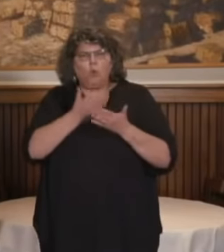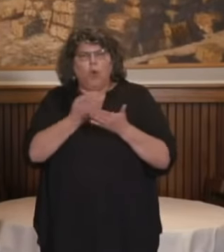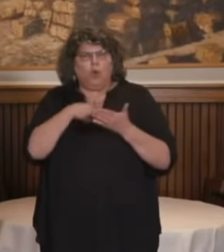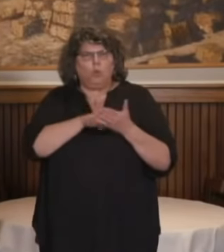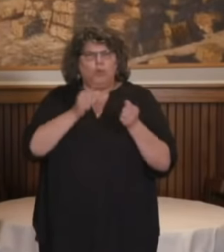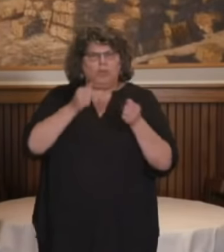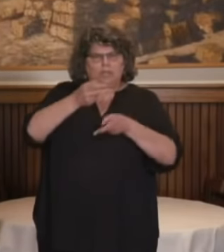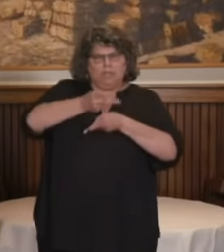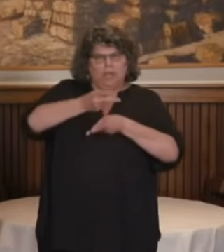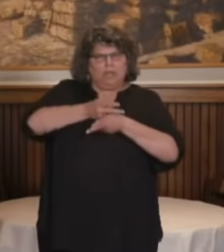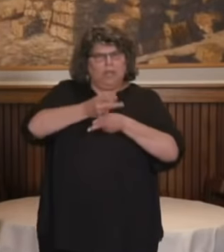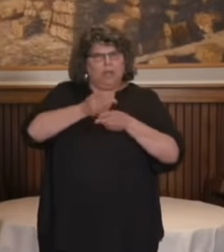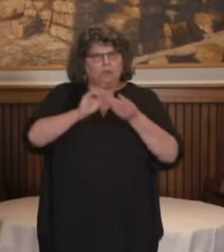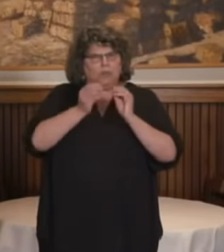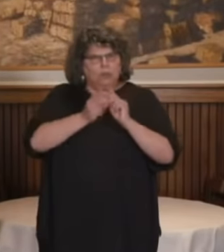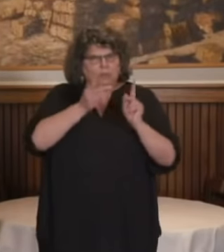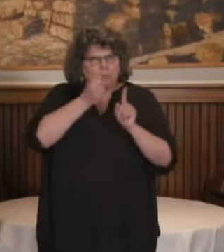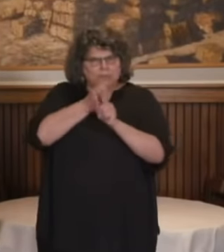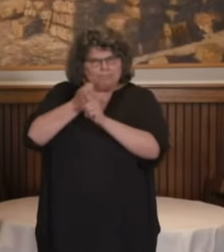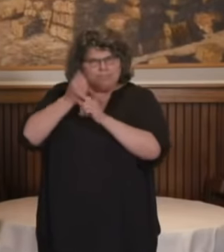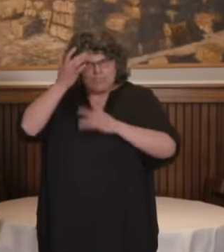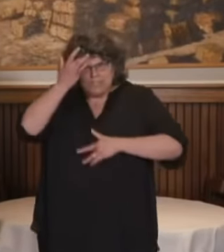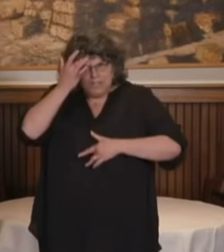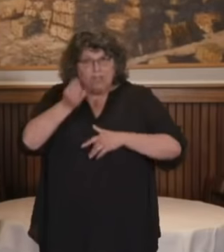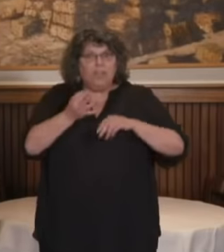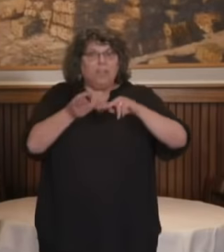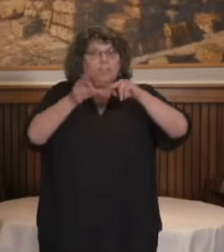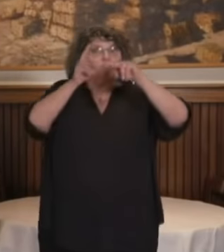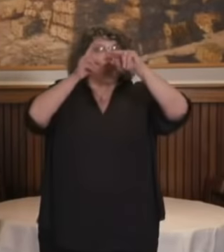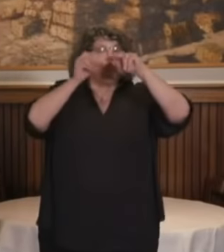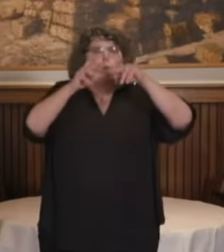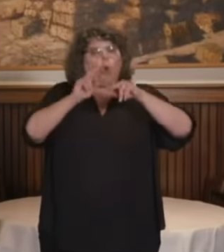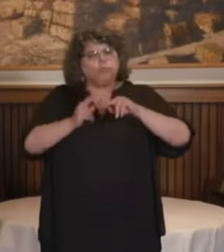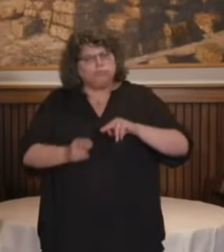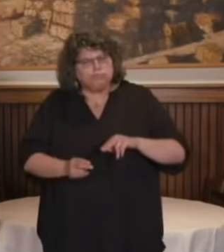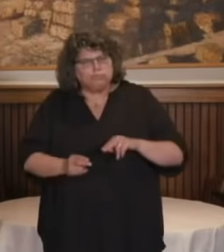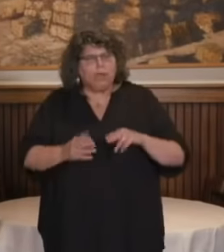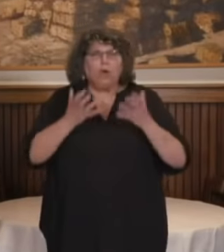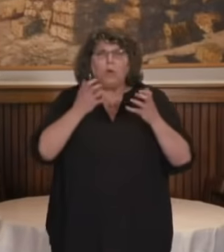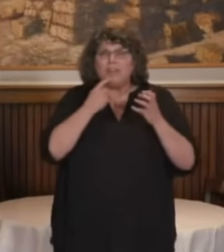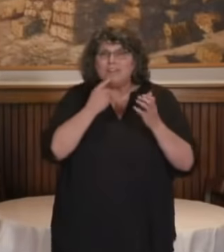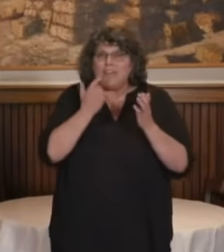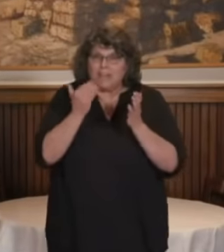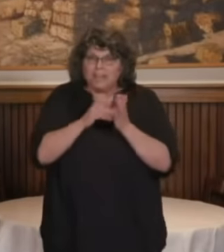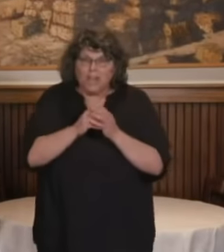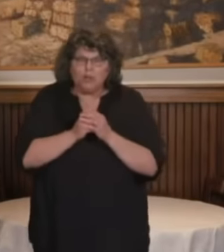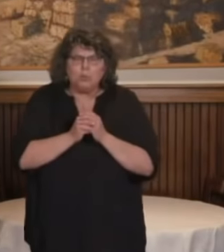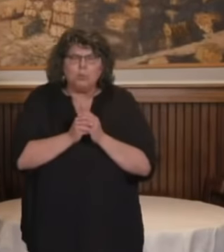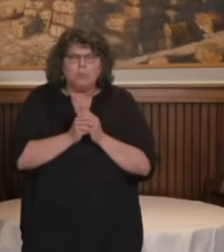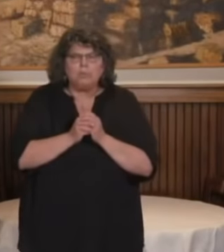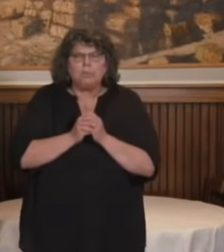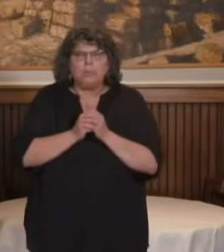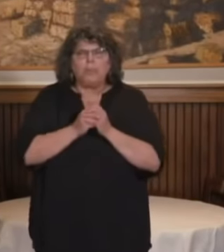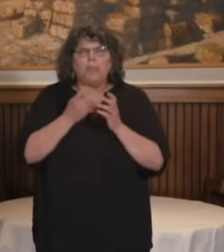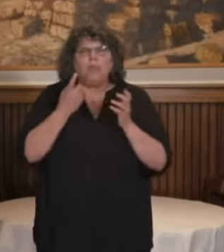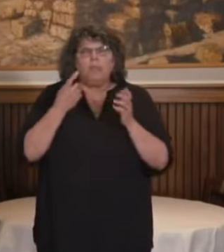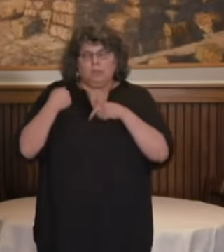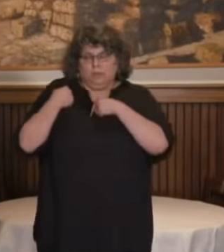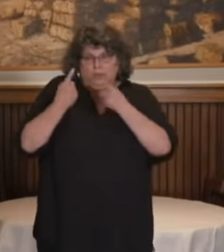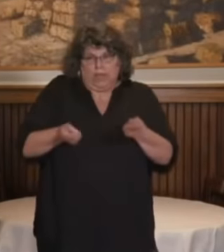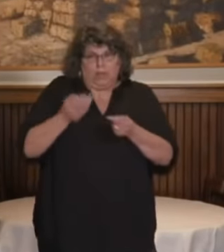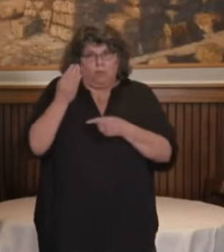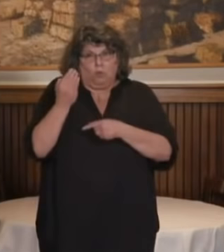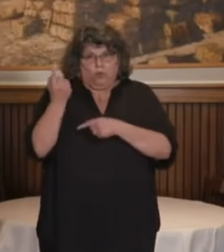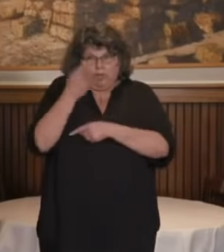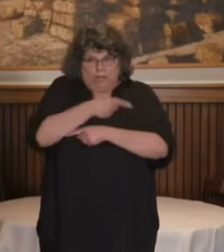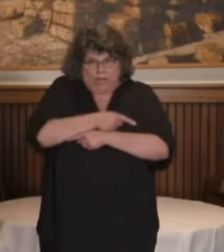surge and needs in this state. I mentioned, and I'll repeat it, that we have seen a 14-day trend